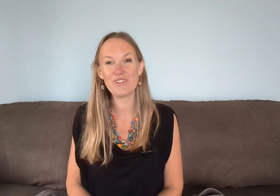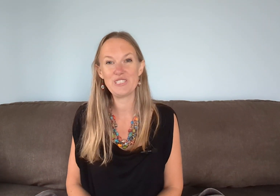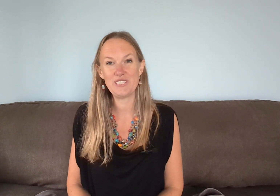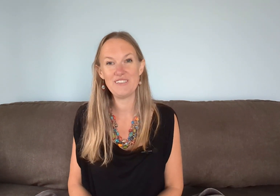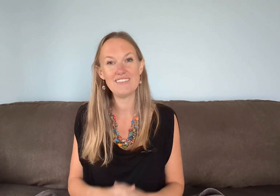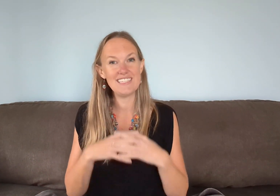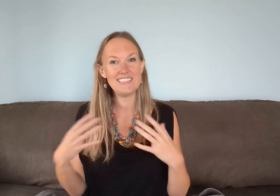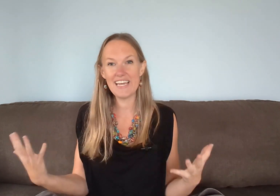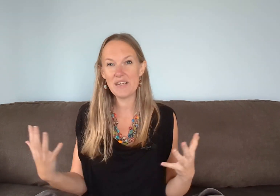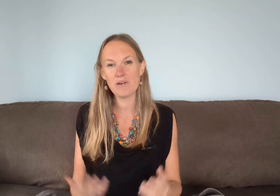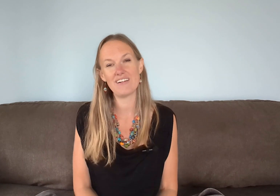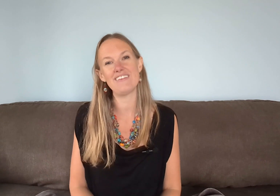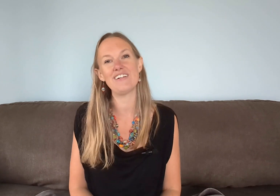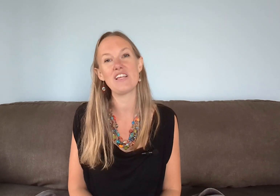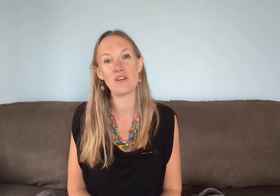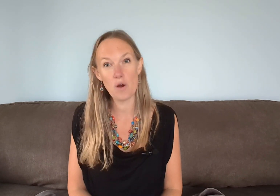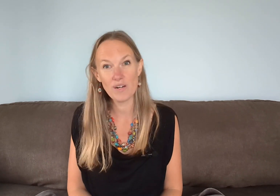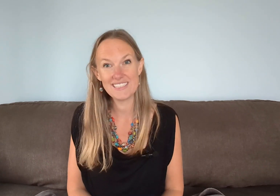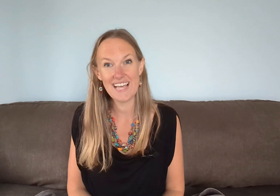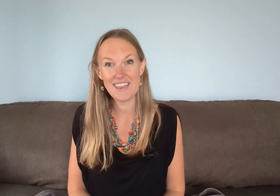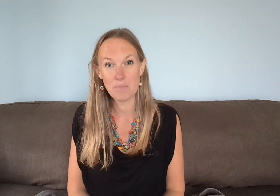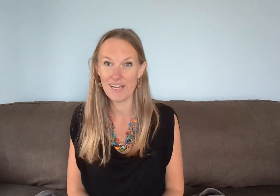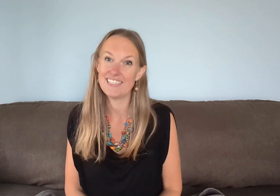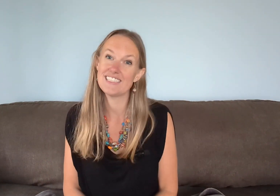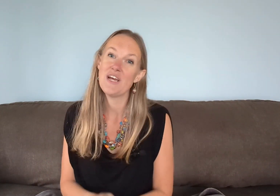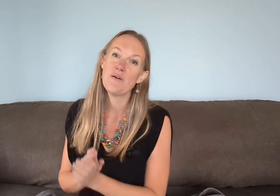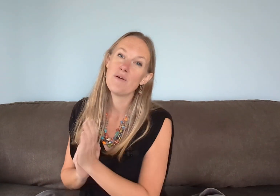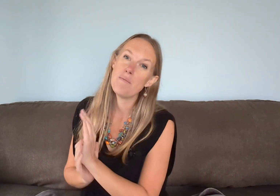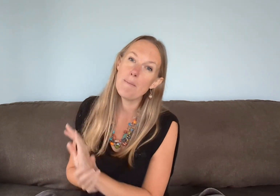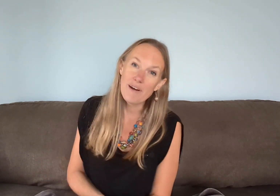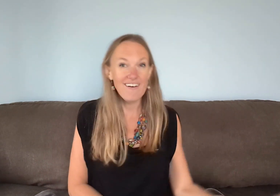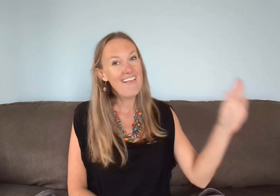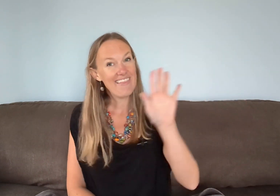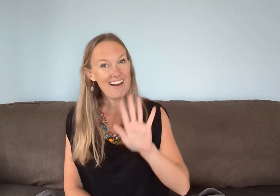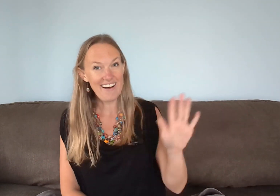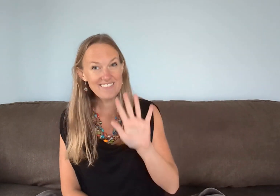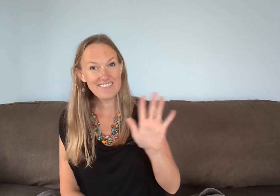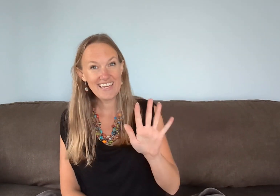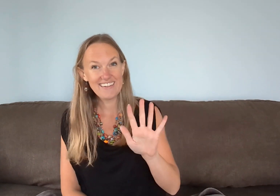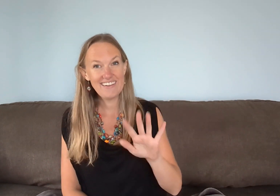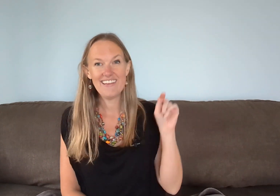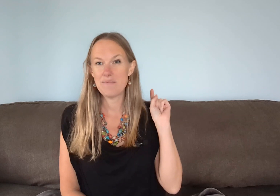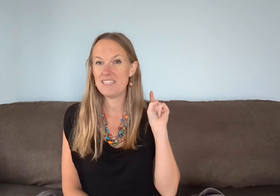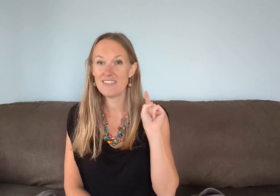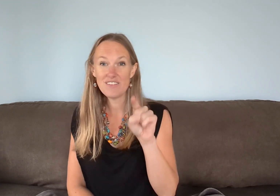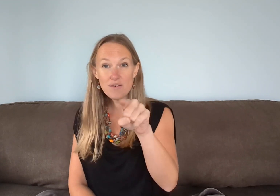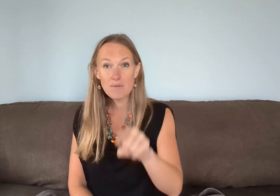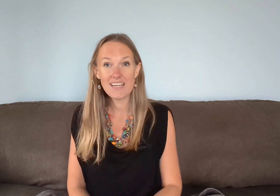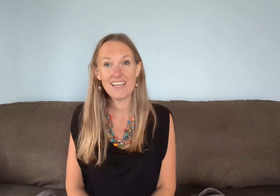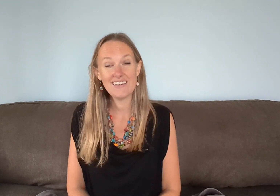verse 2. Today, we're going to learn the chorus and the bridge. Remember that I am left-handed. That means if you are right-handed,